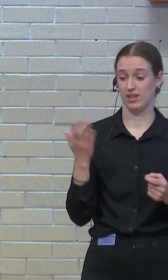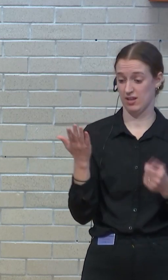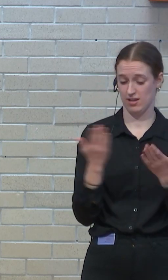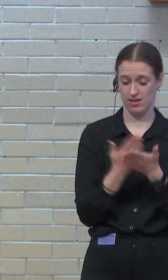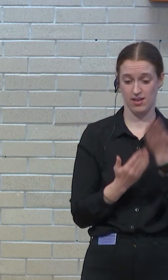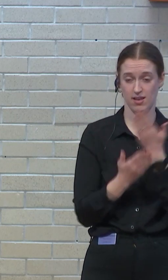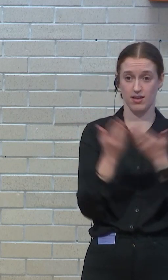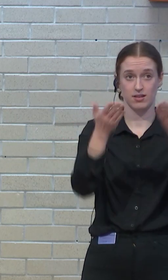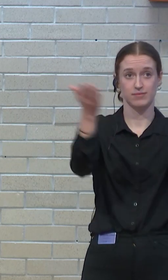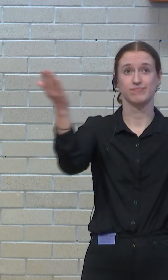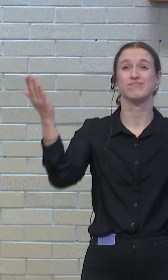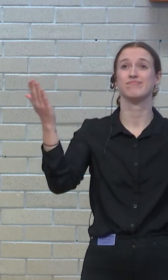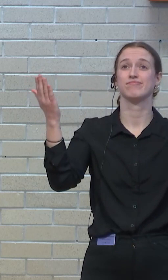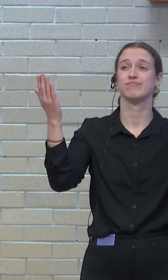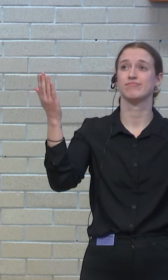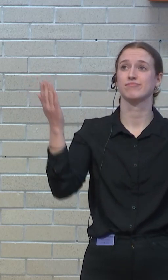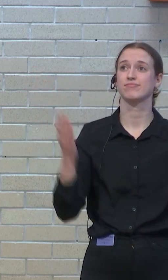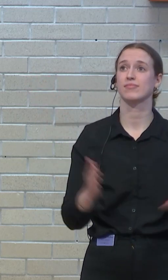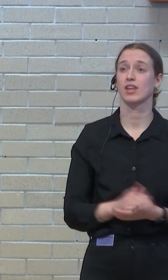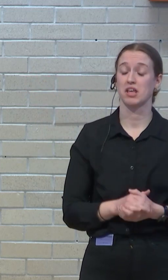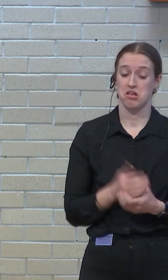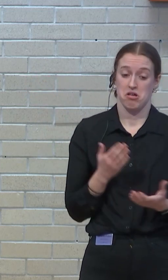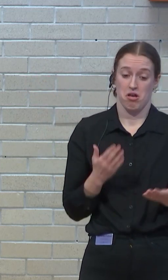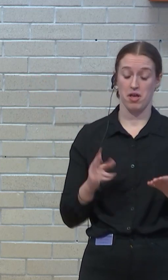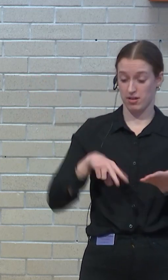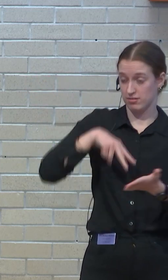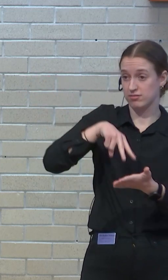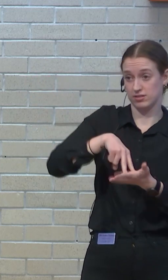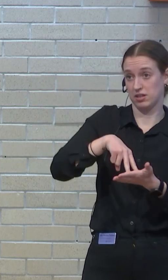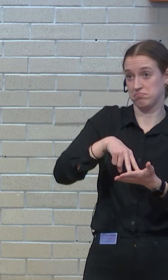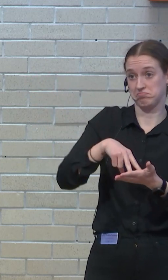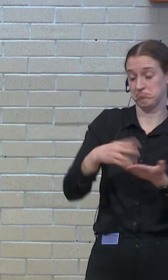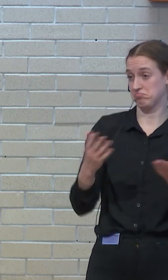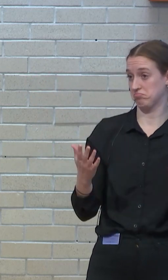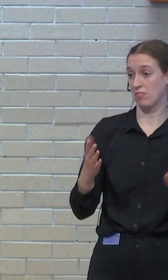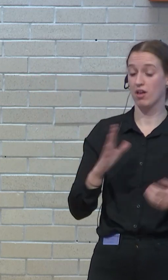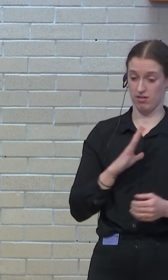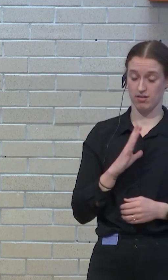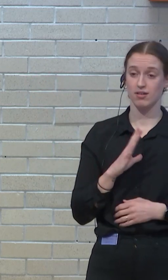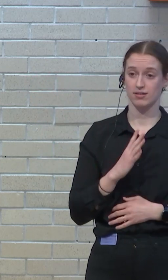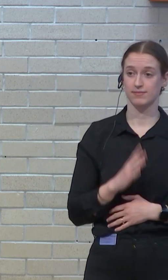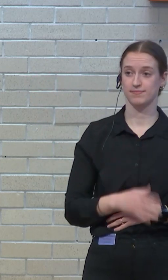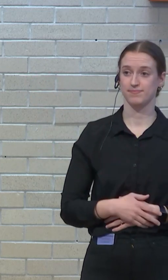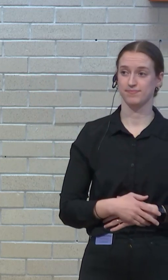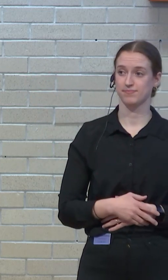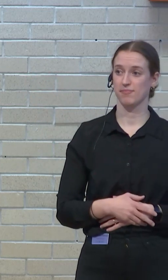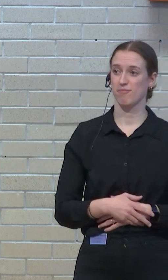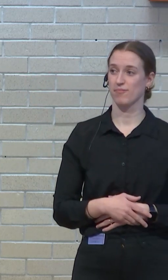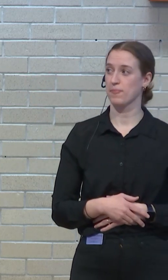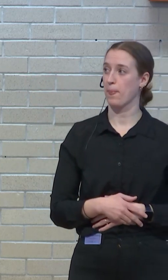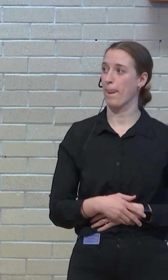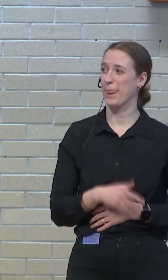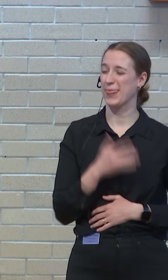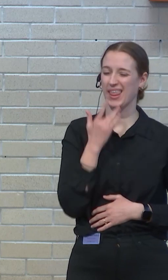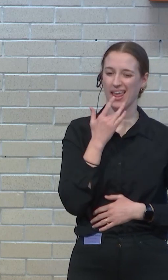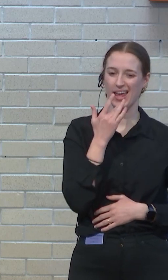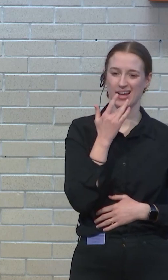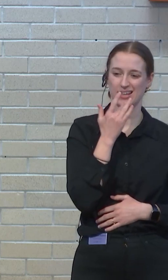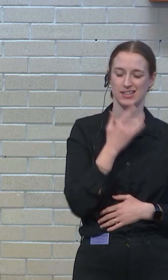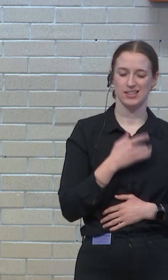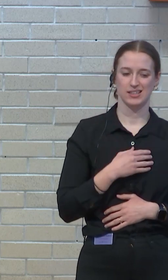the blessing. Maybe you stand, whatever that looks like for you. But I want you to do me another favor, and I want you to block out